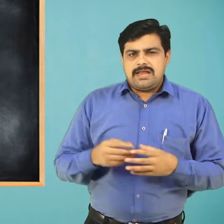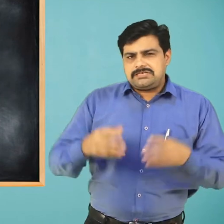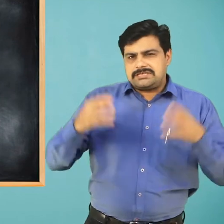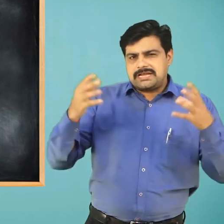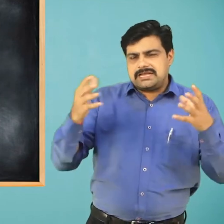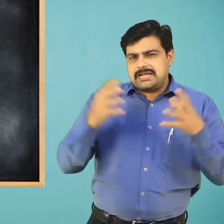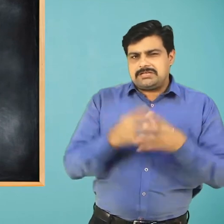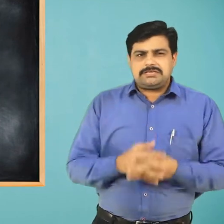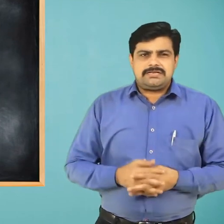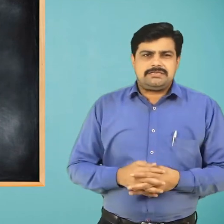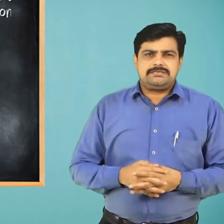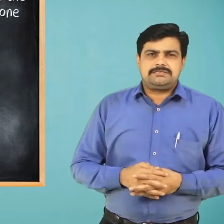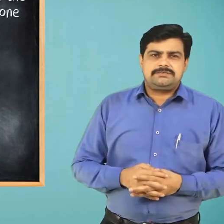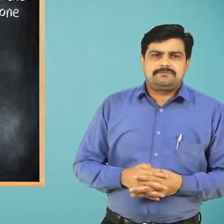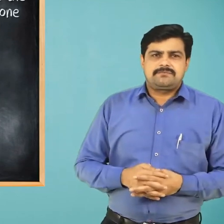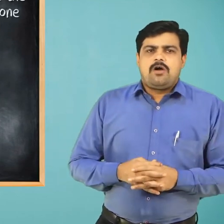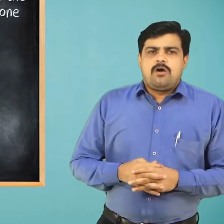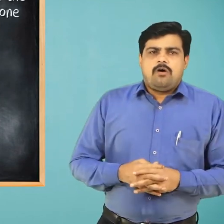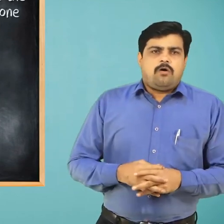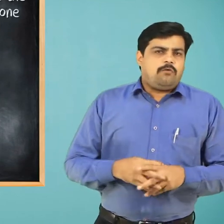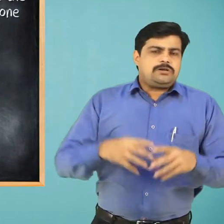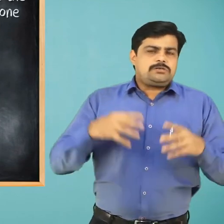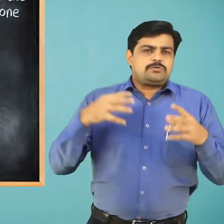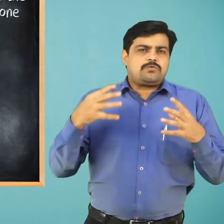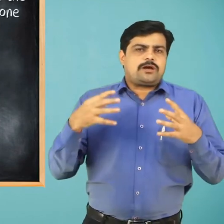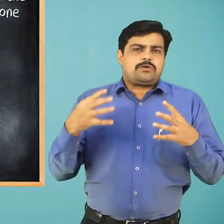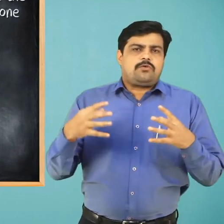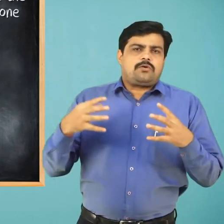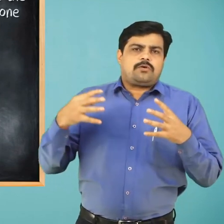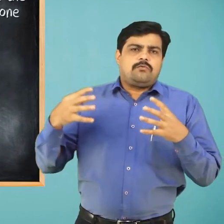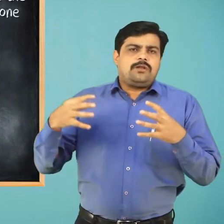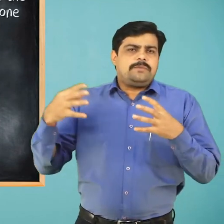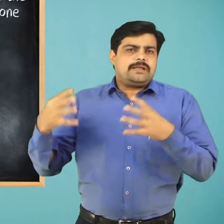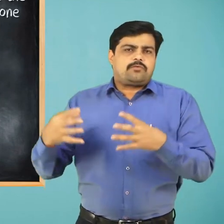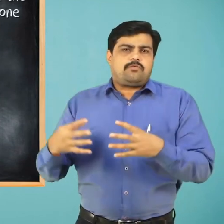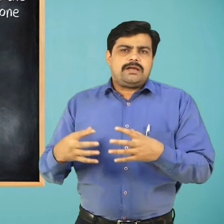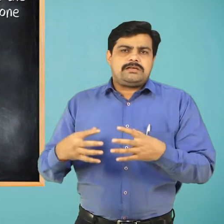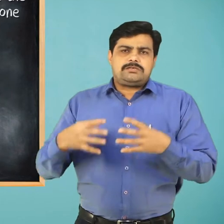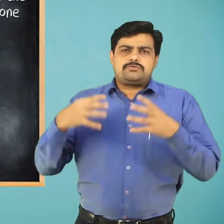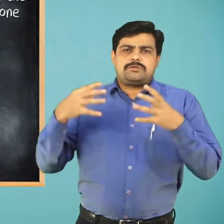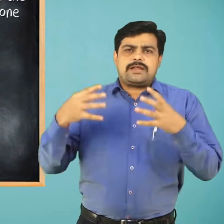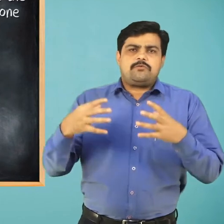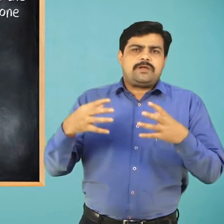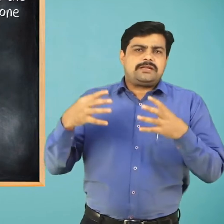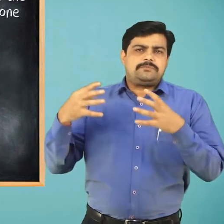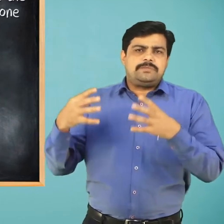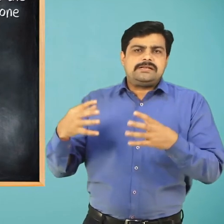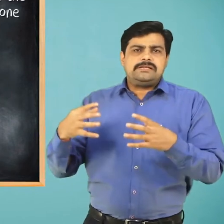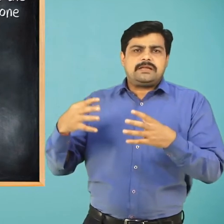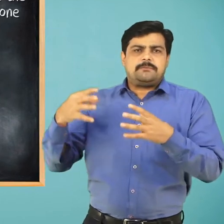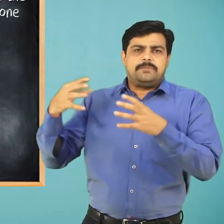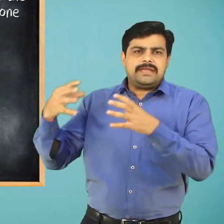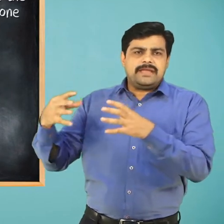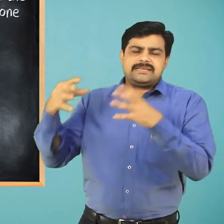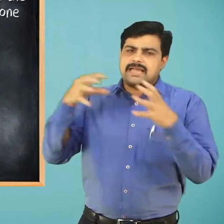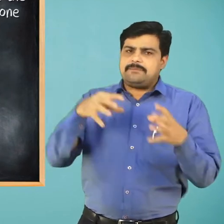Let's take the another sentence. Over 2 crore will be required to renovate the building being